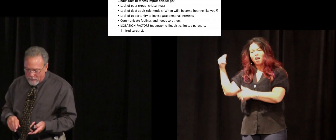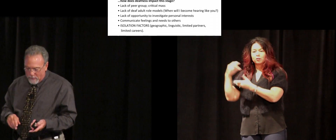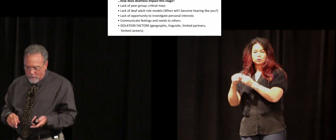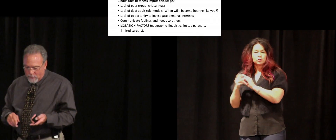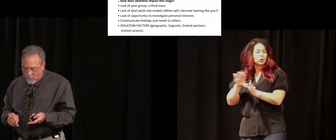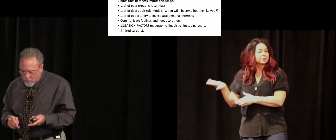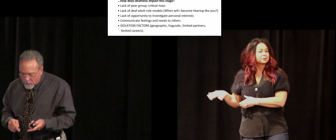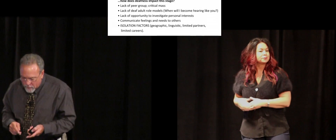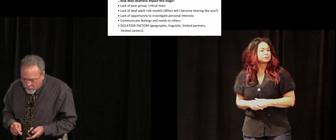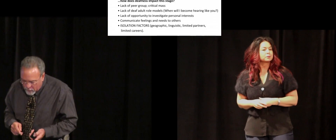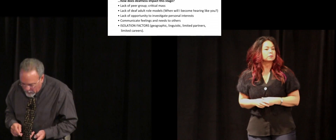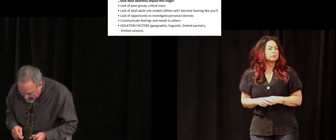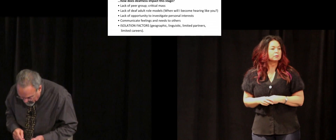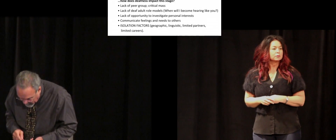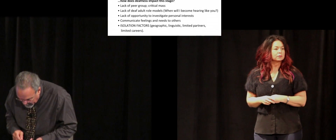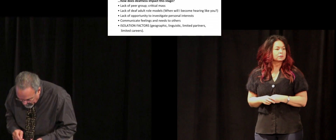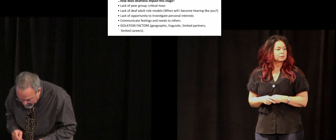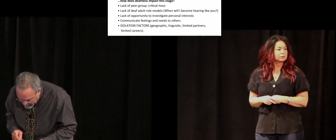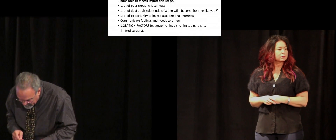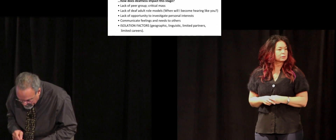I'm jumping way ahead.